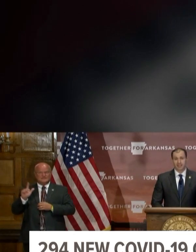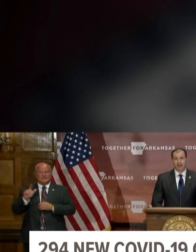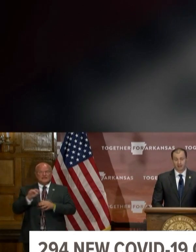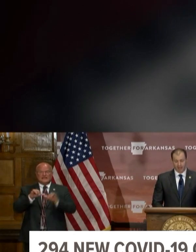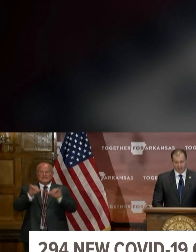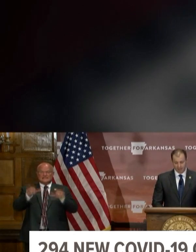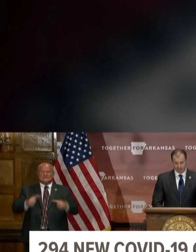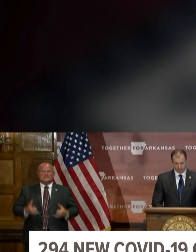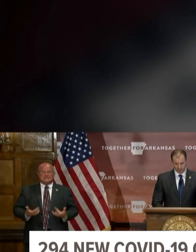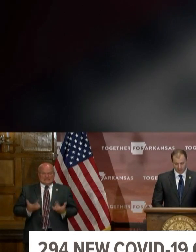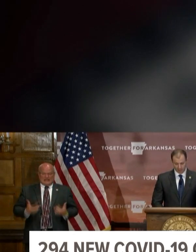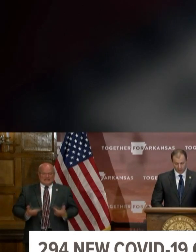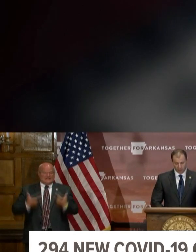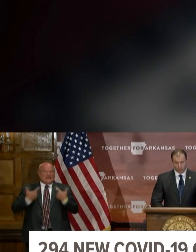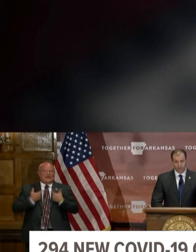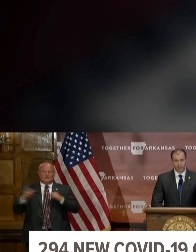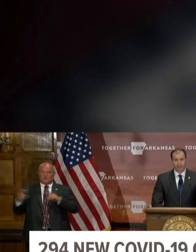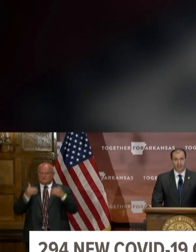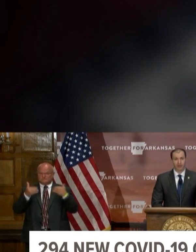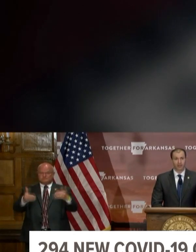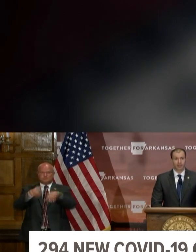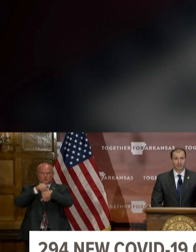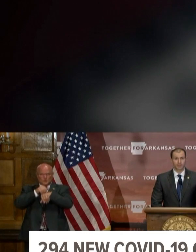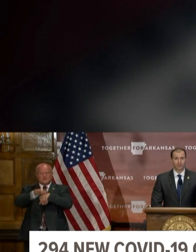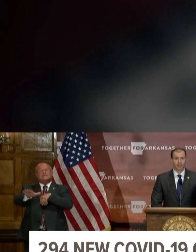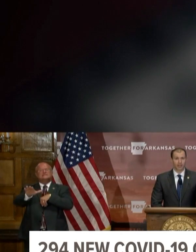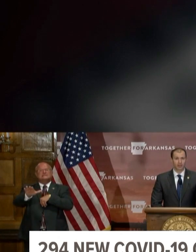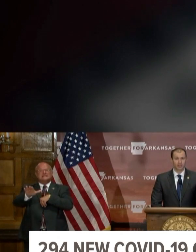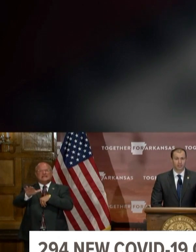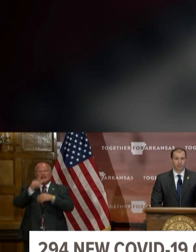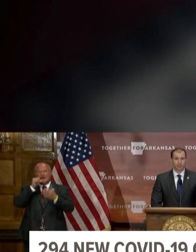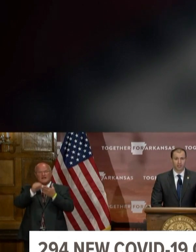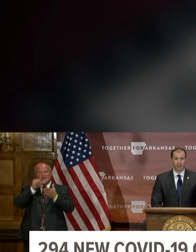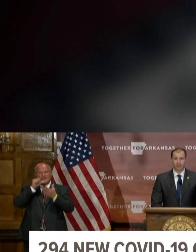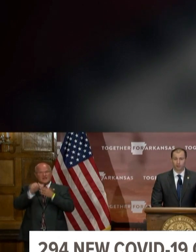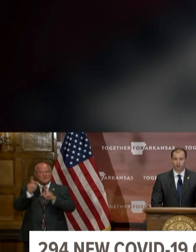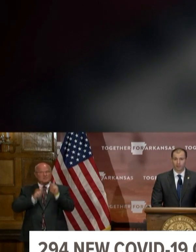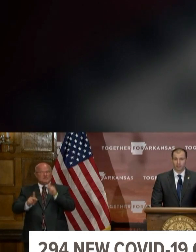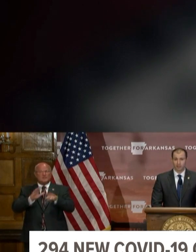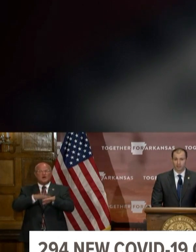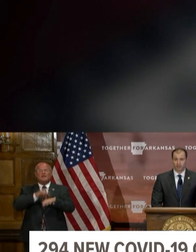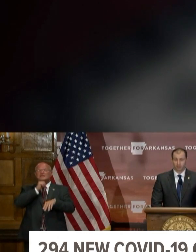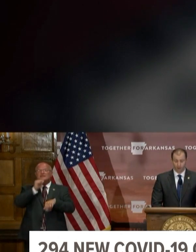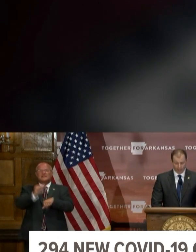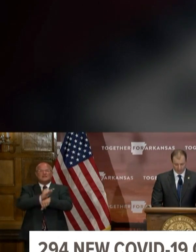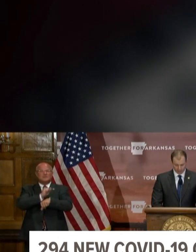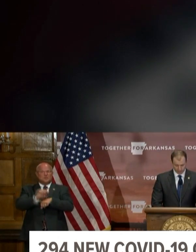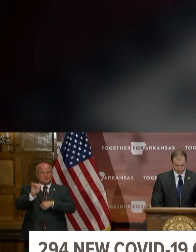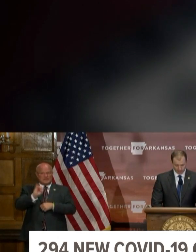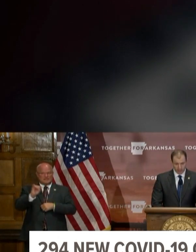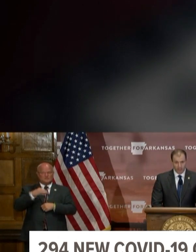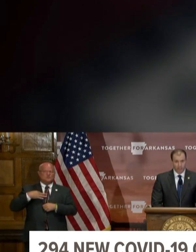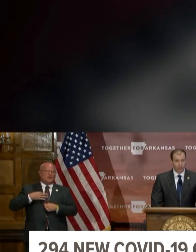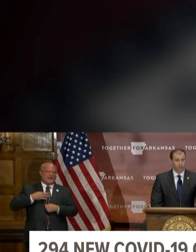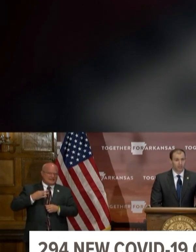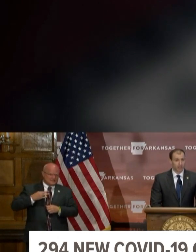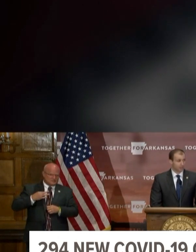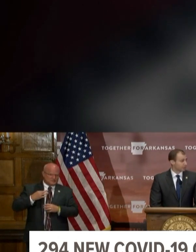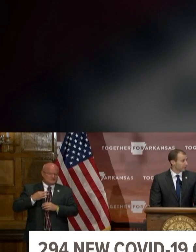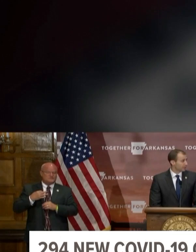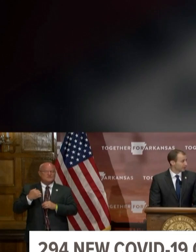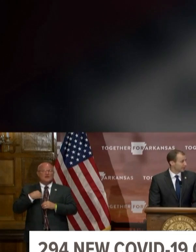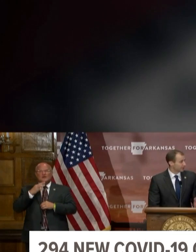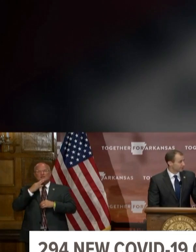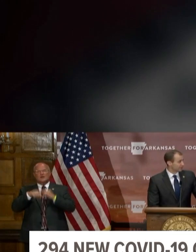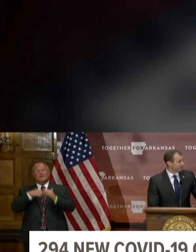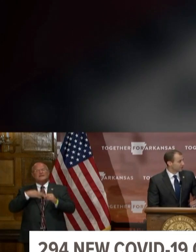system is now live and ready to go. We'll be sending out letters to those on unemployment insurance who are eligible. So I do want to talk a